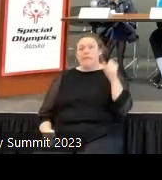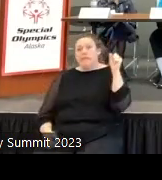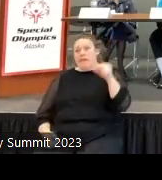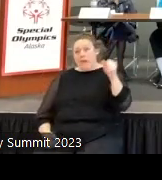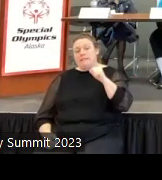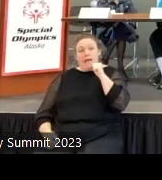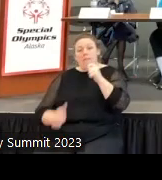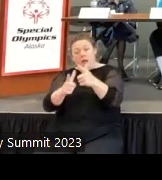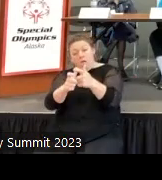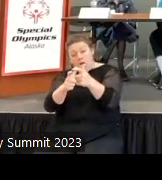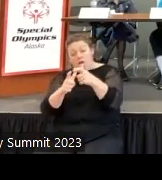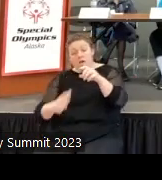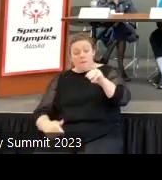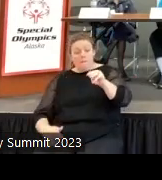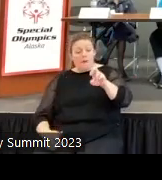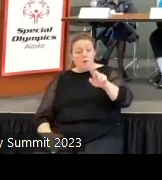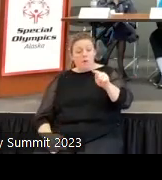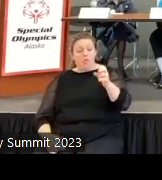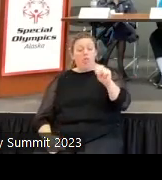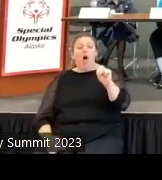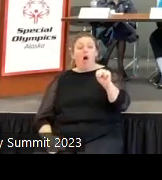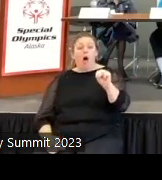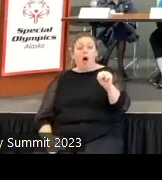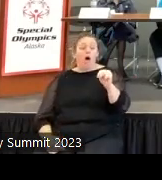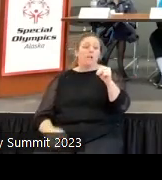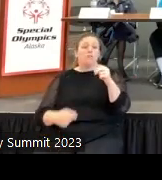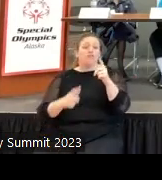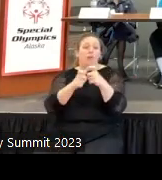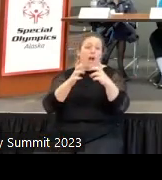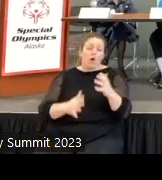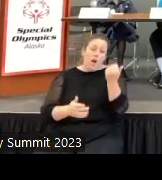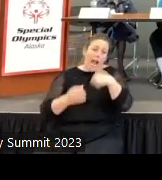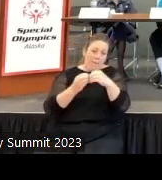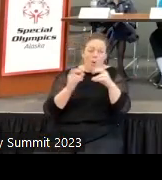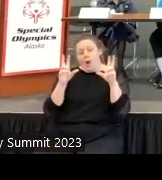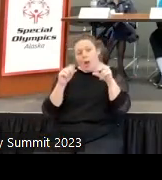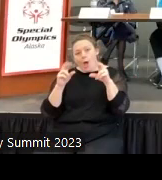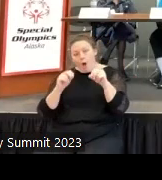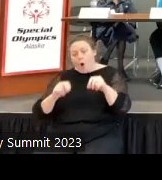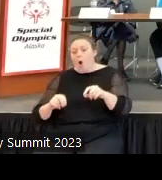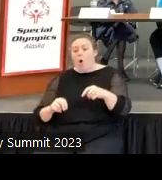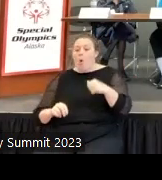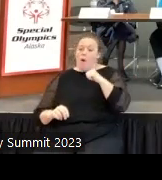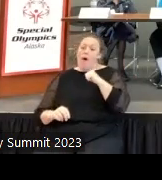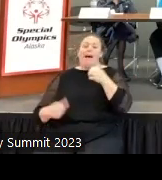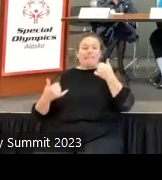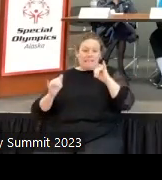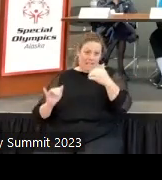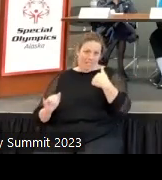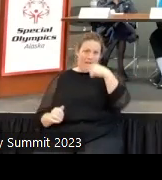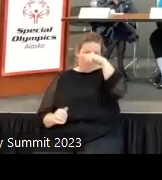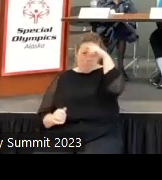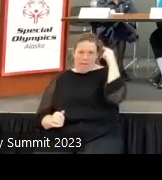I'm a 4th-degree black belt, that type of thing. But one of my priorities as a young person was when I